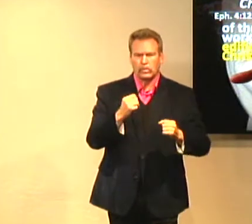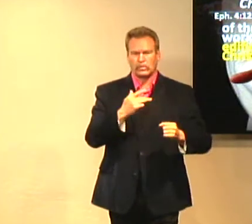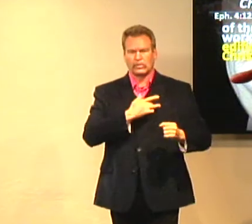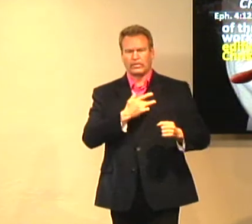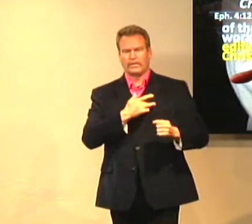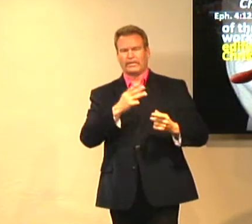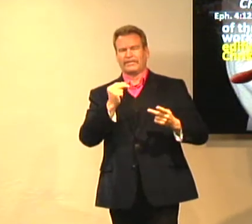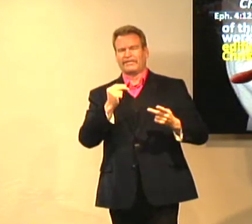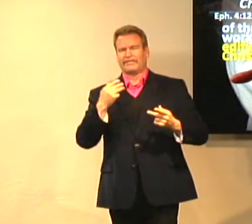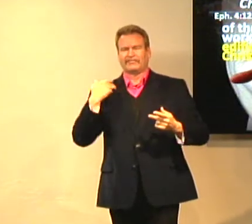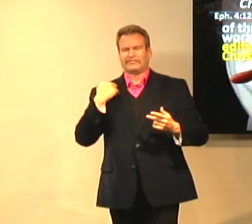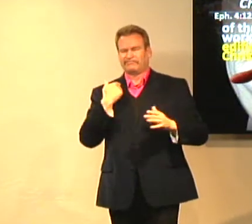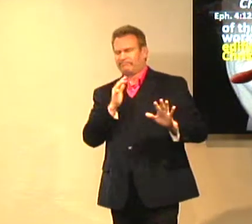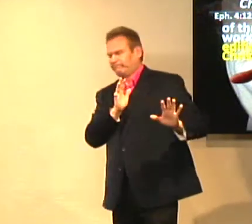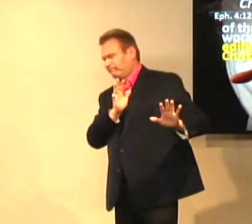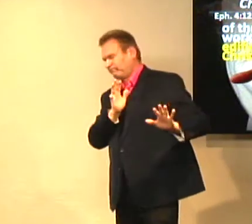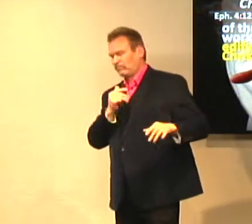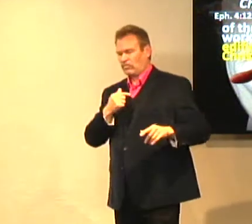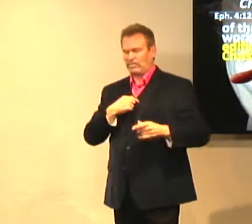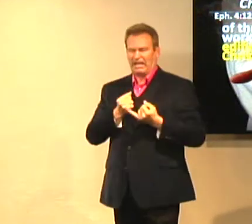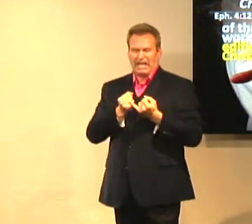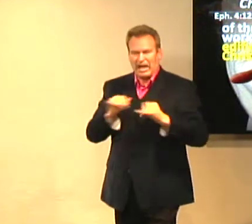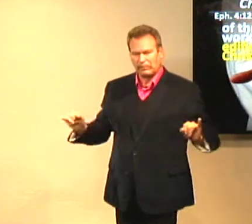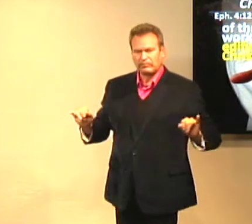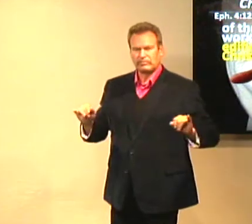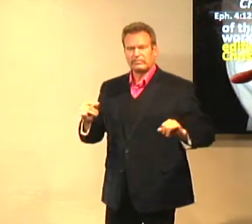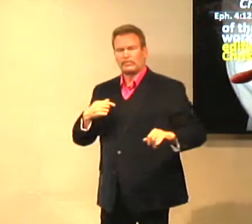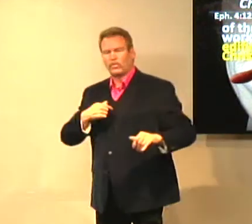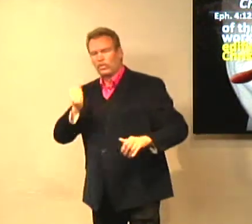another, you know, some people are